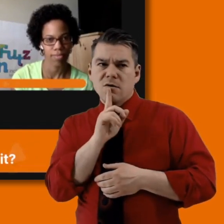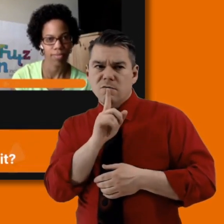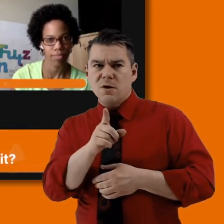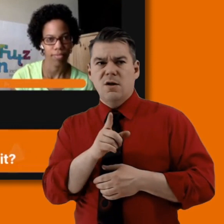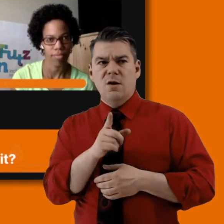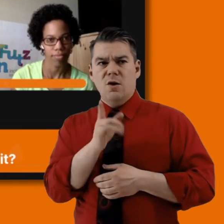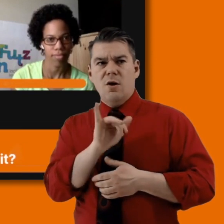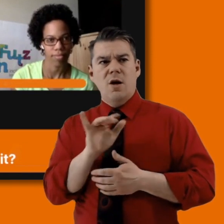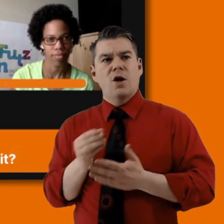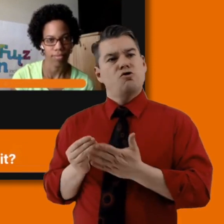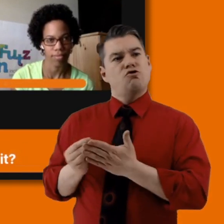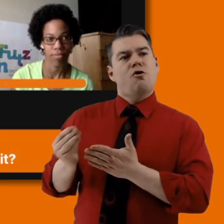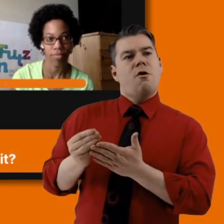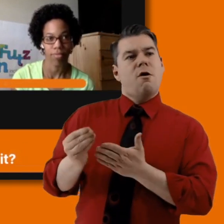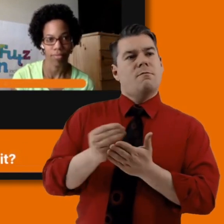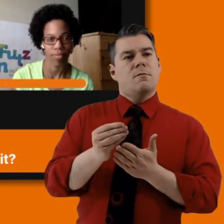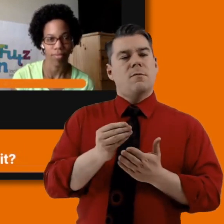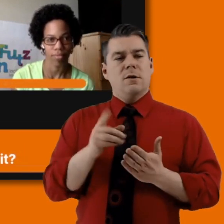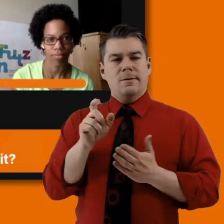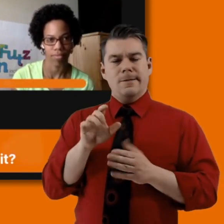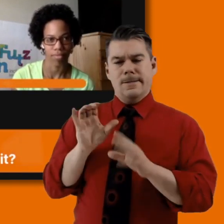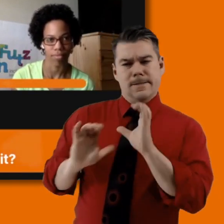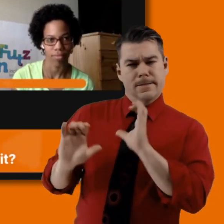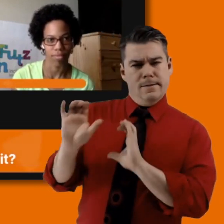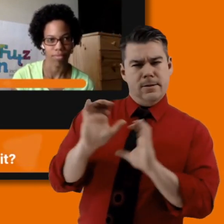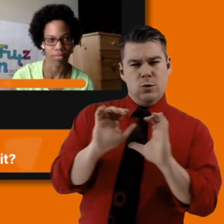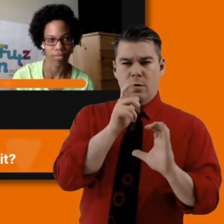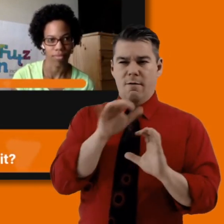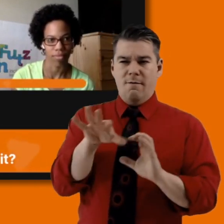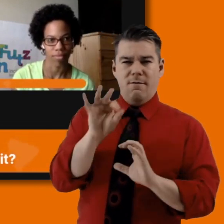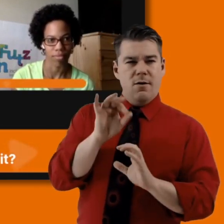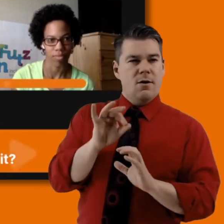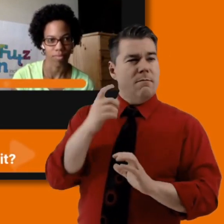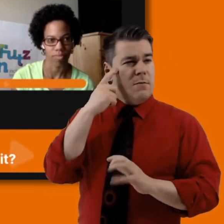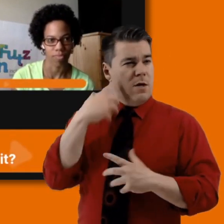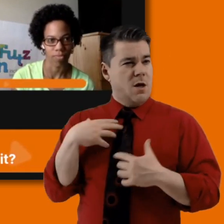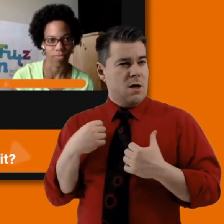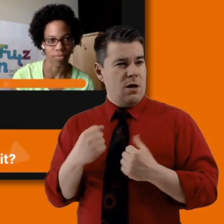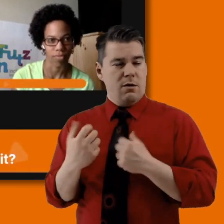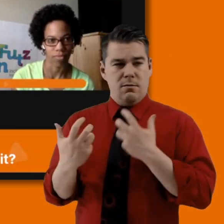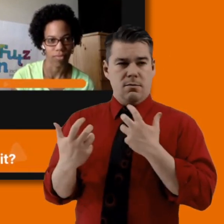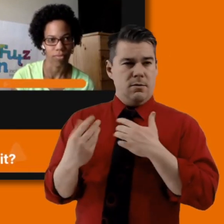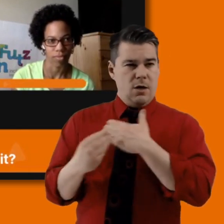you're shopping around. You have to find, a mental health practitioner who really fits